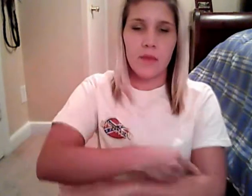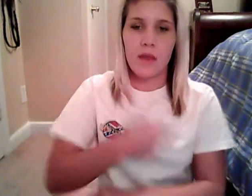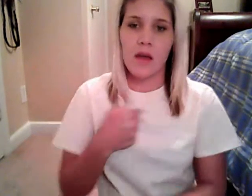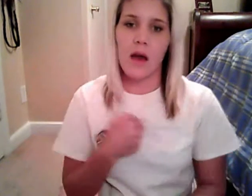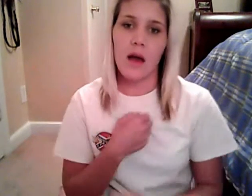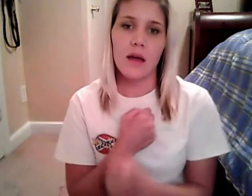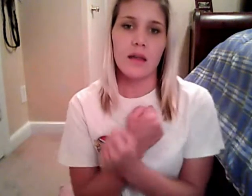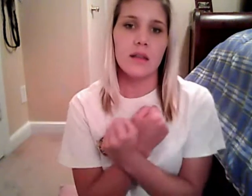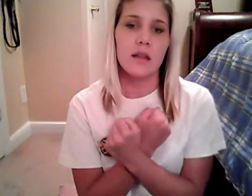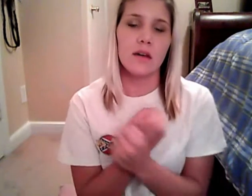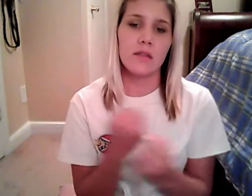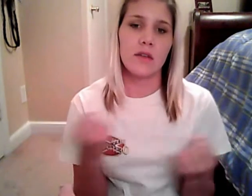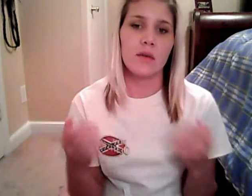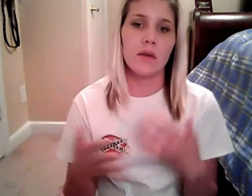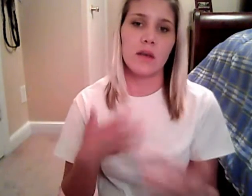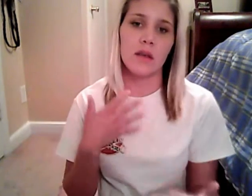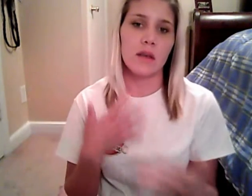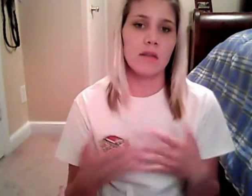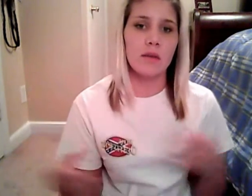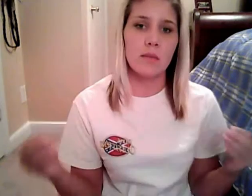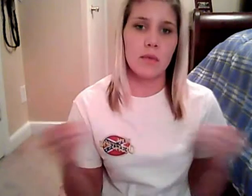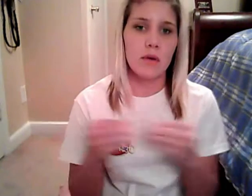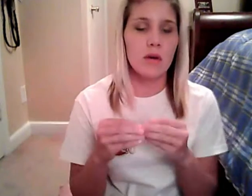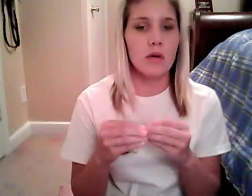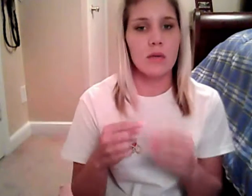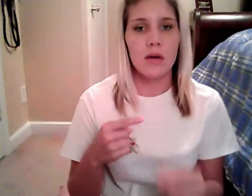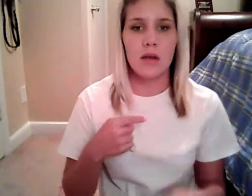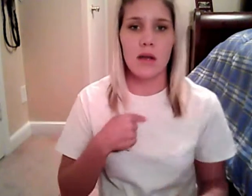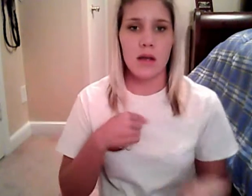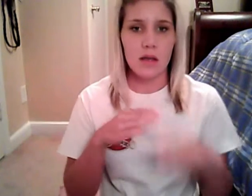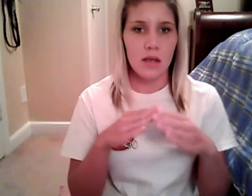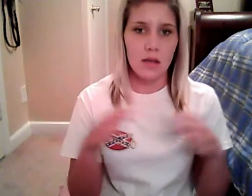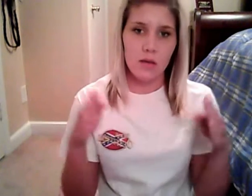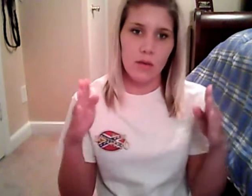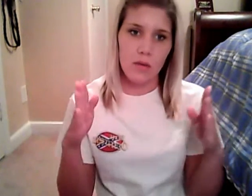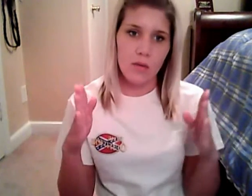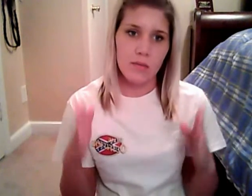I can love you even more when I get home.